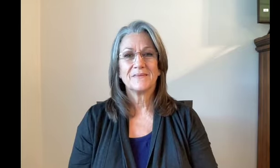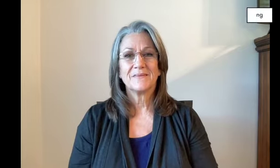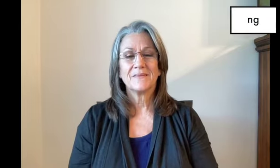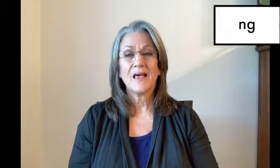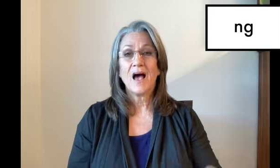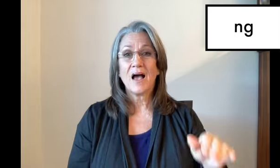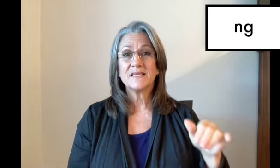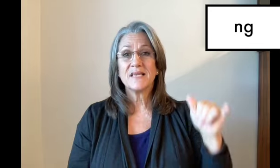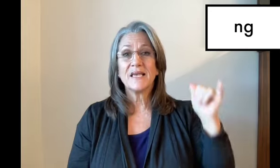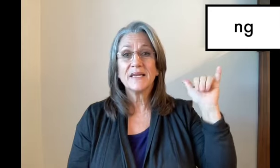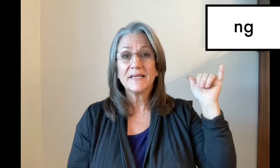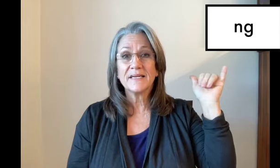I say